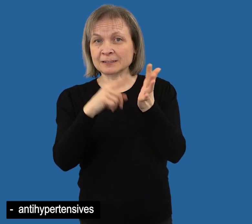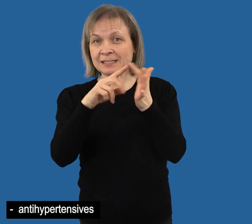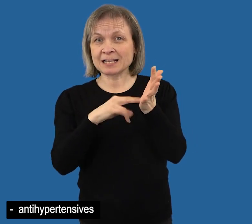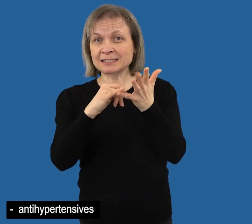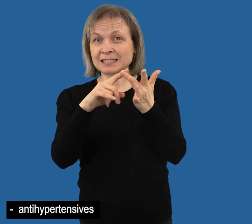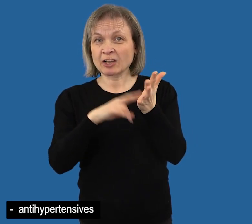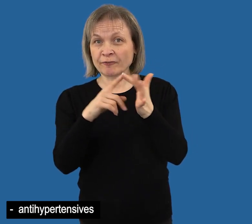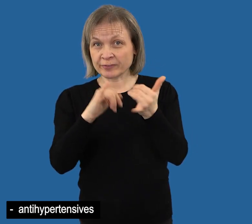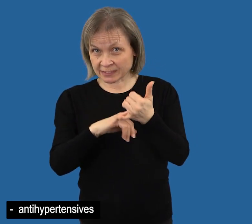antihypertensives,